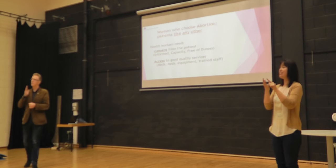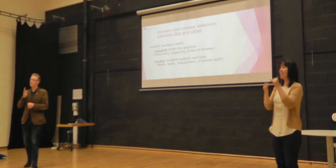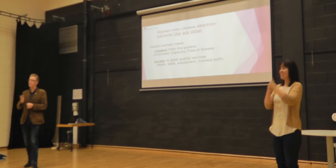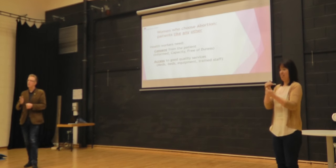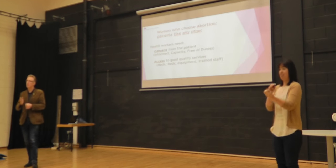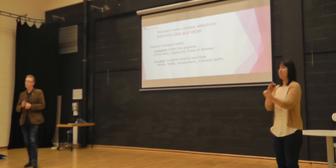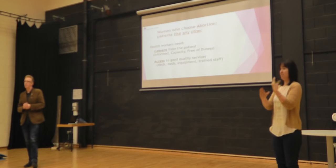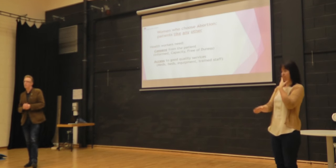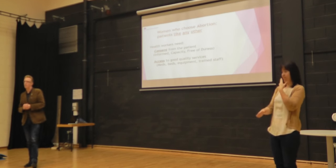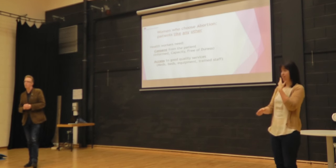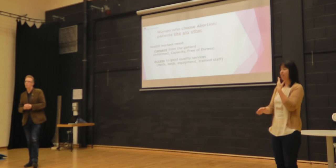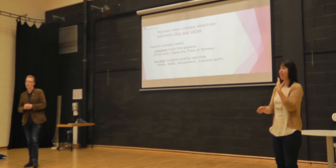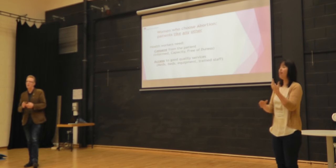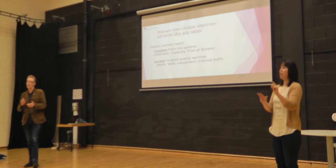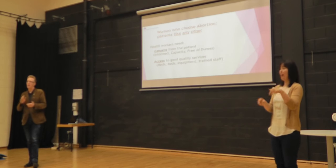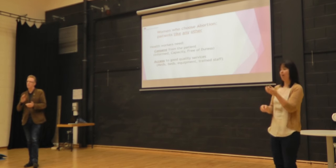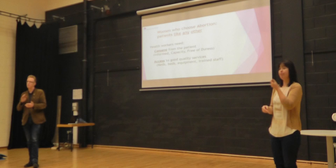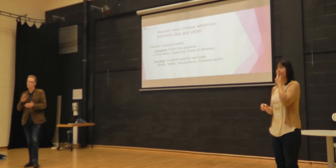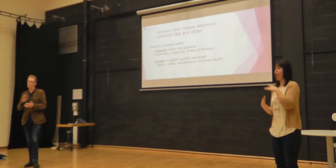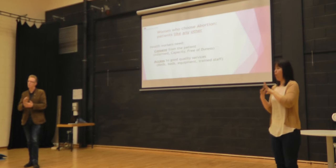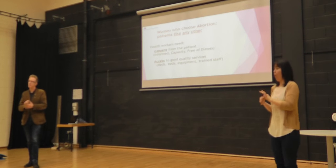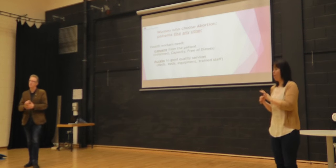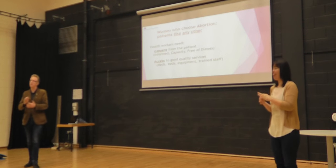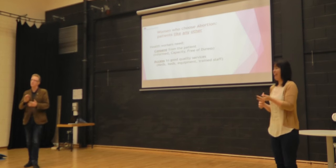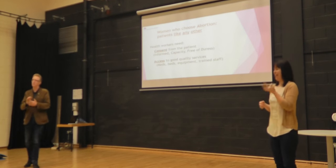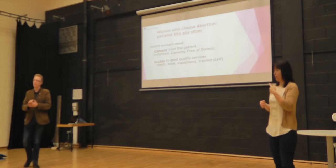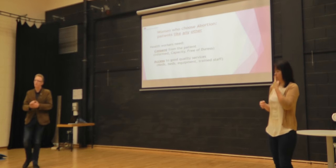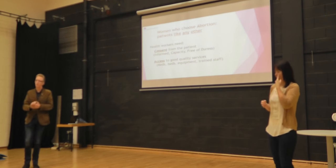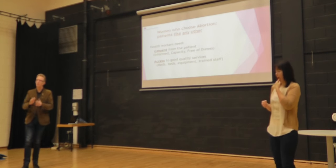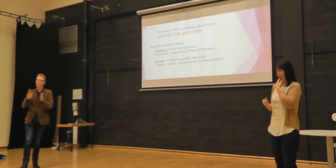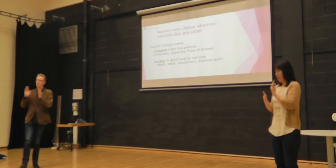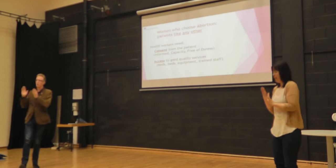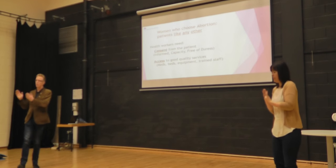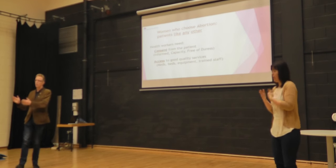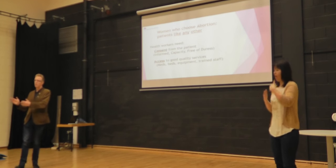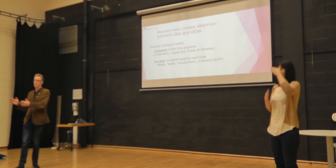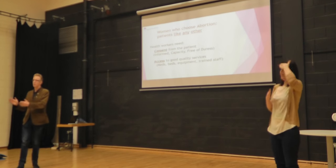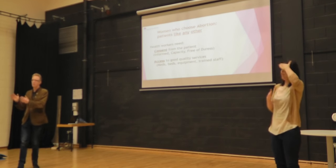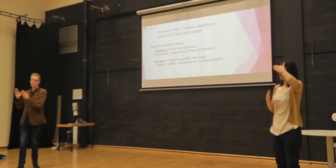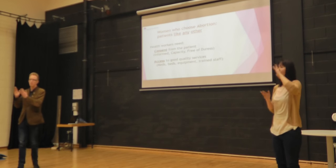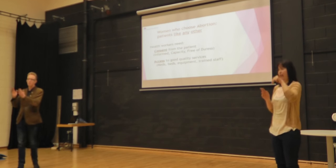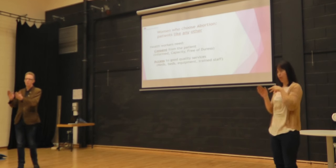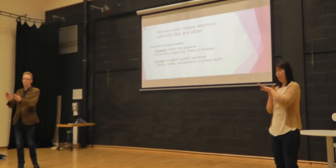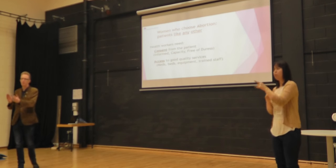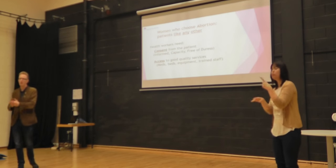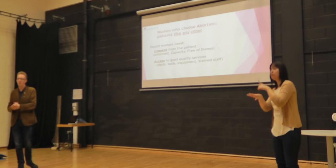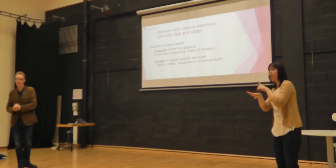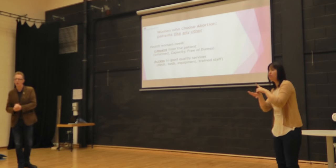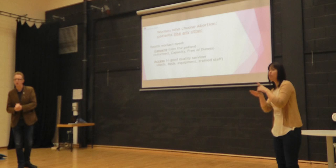and if you have trouble with bleeding, fever, you can go to your doctor